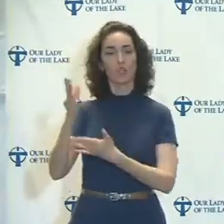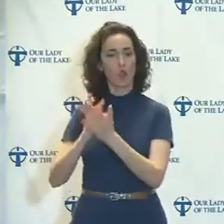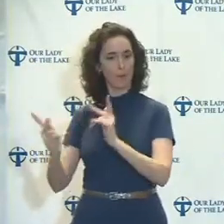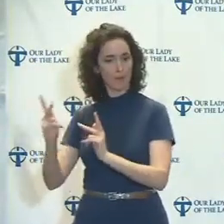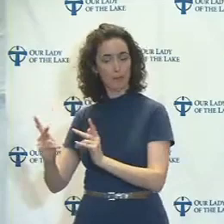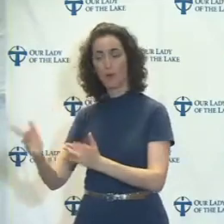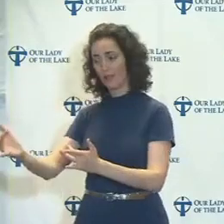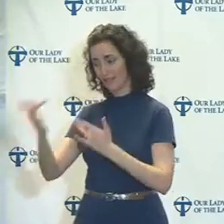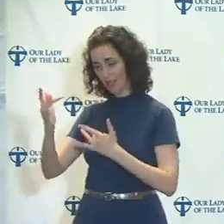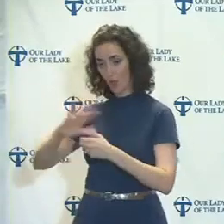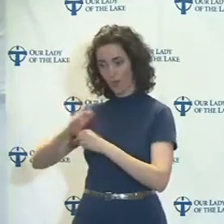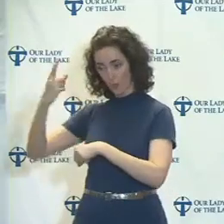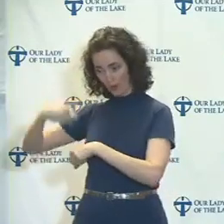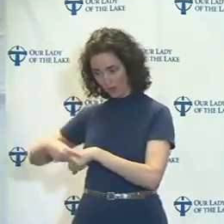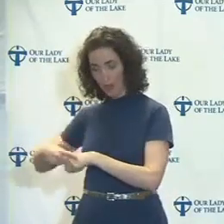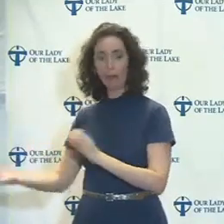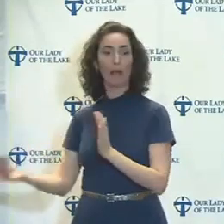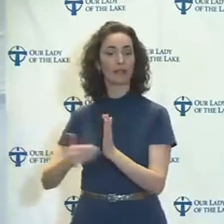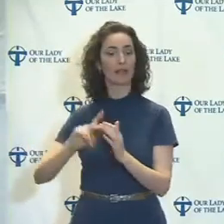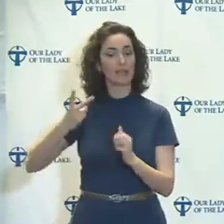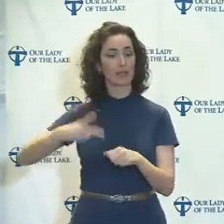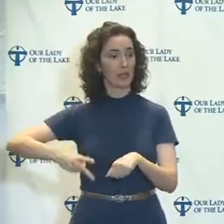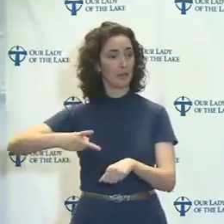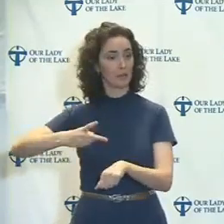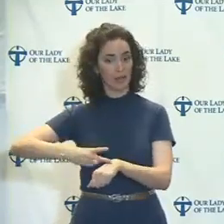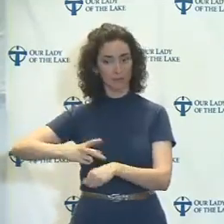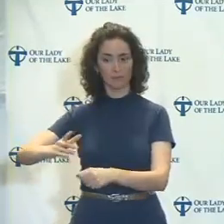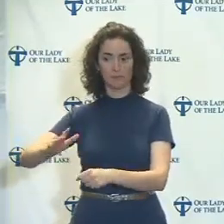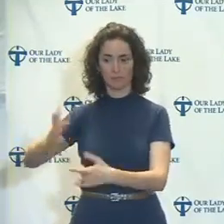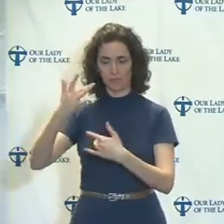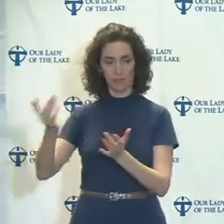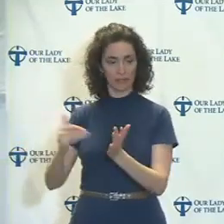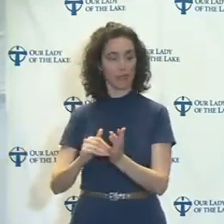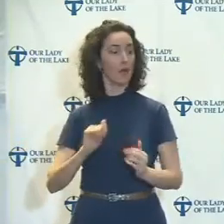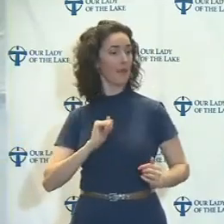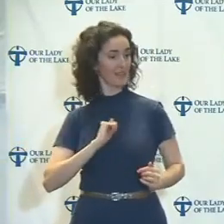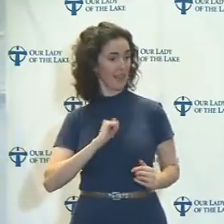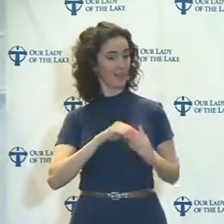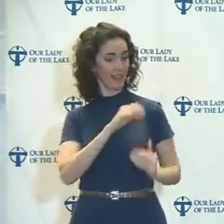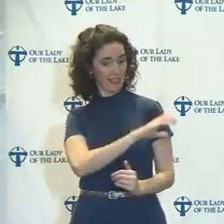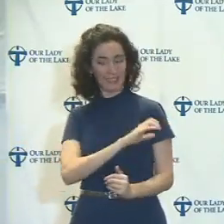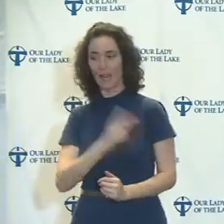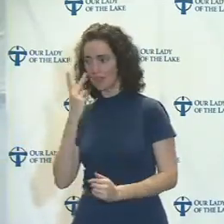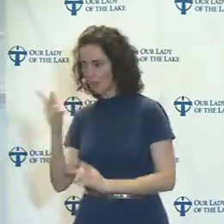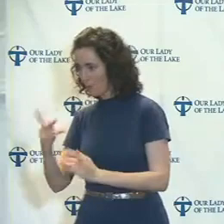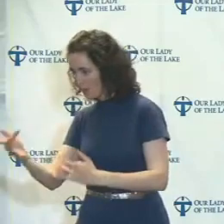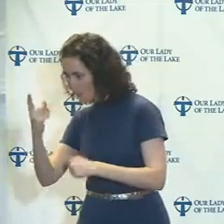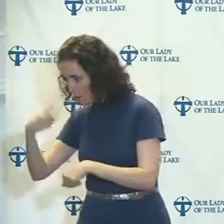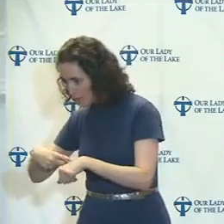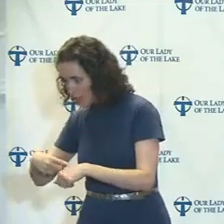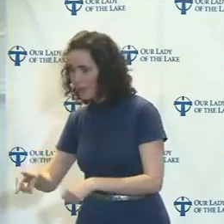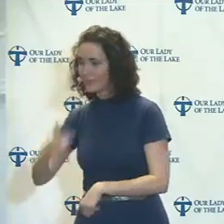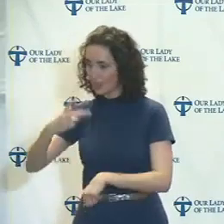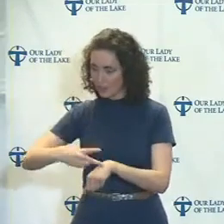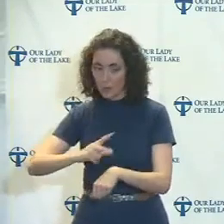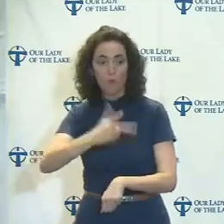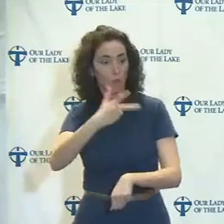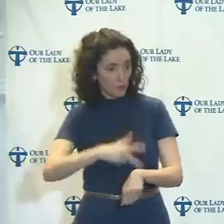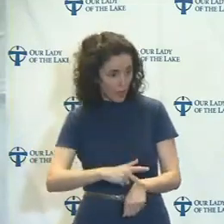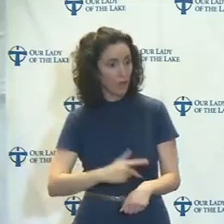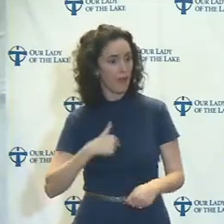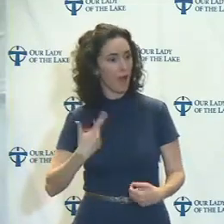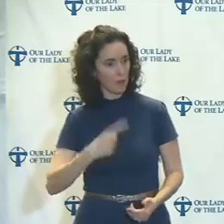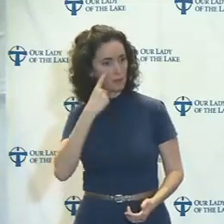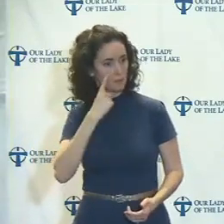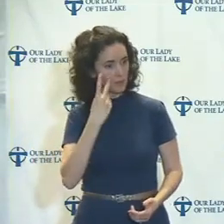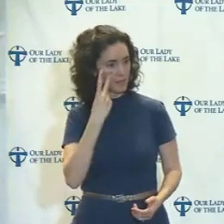infected a second time. And I've actually clinically now seen a couple people get infected a third time. What the CDC says is you likely